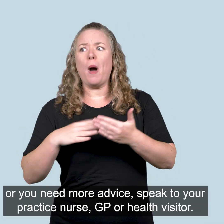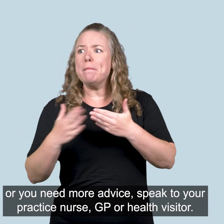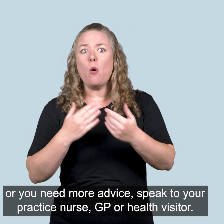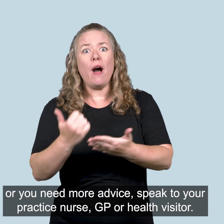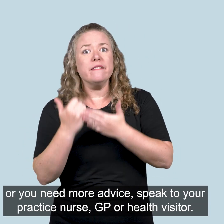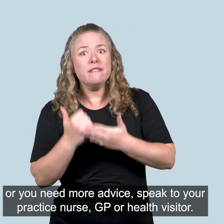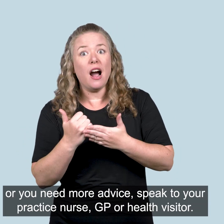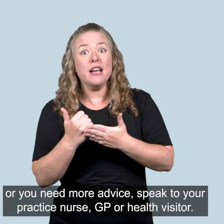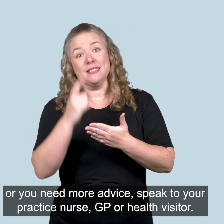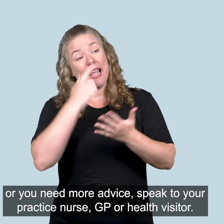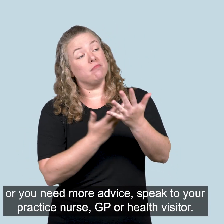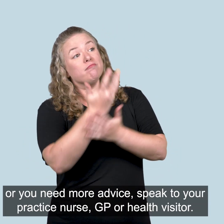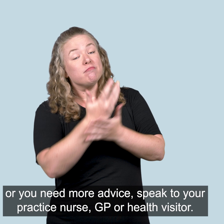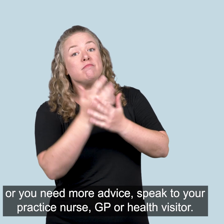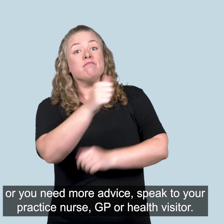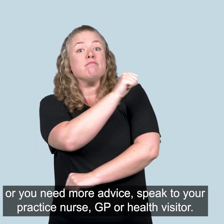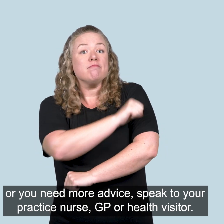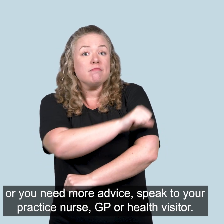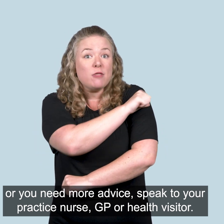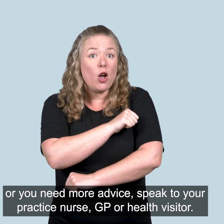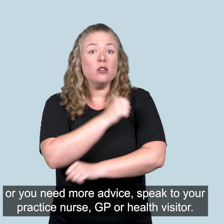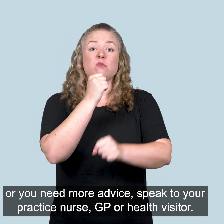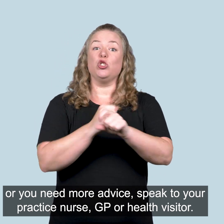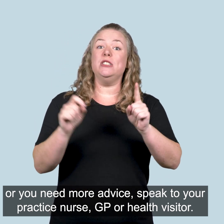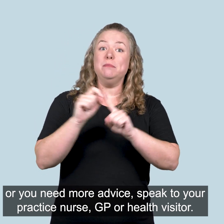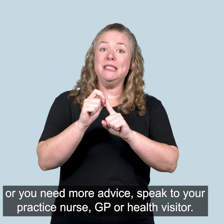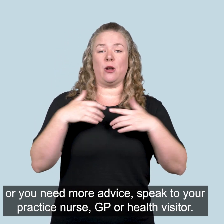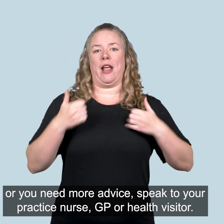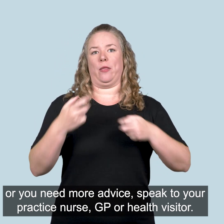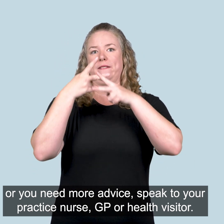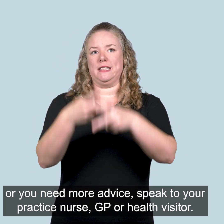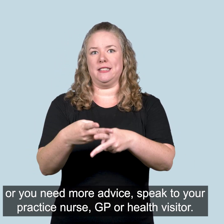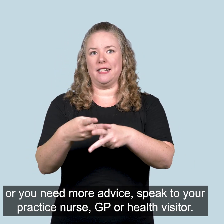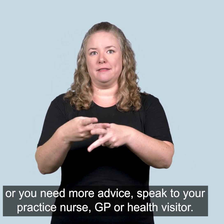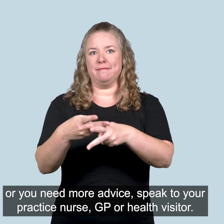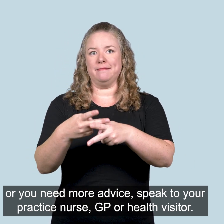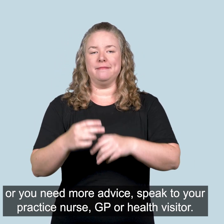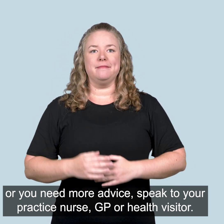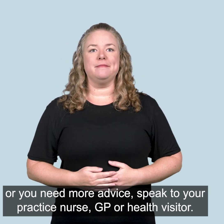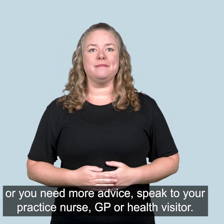vaccination or you need more advice, speak to your practice nurse, GP, or health visitor.